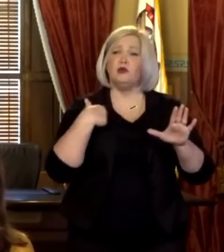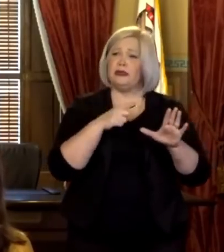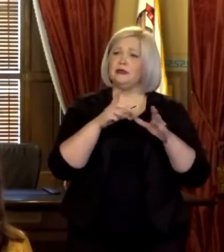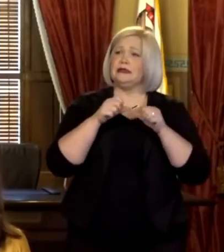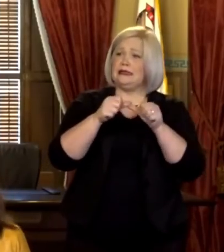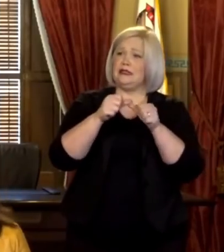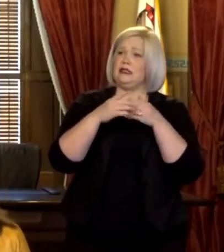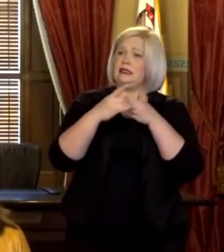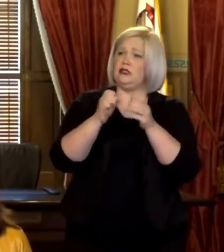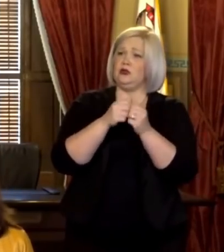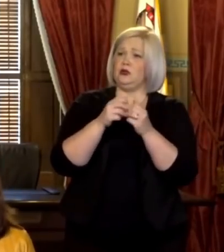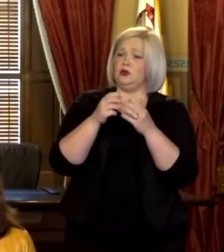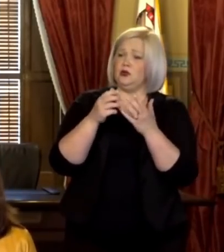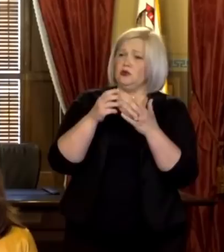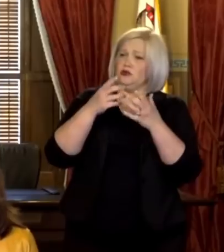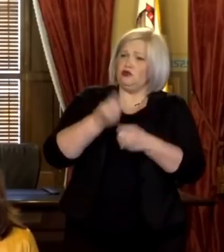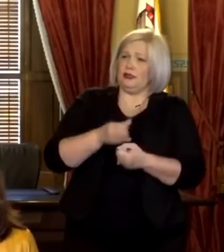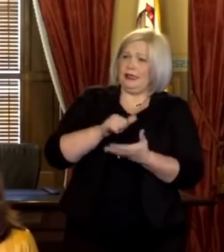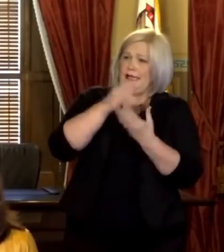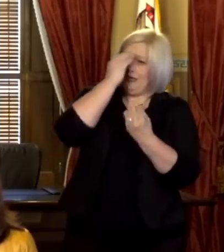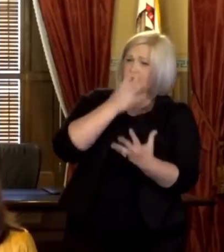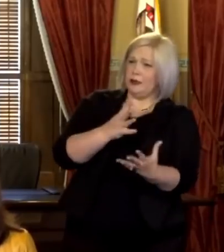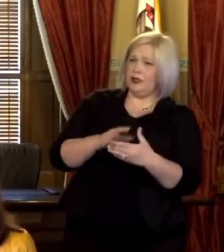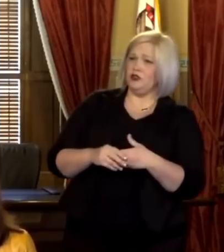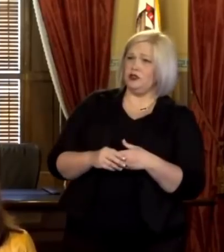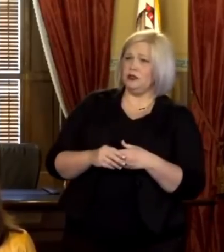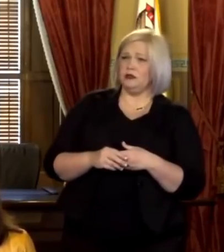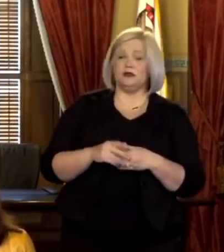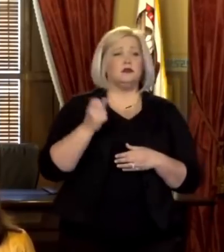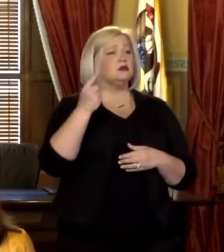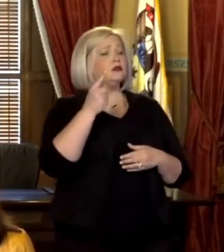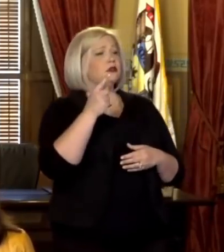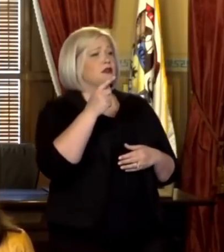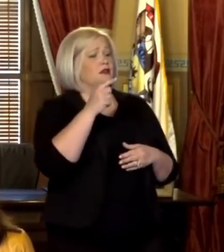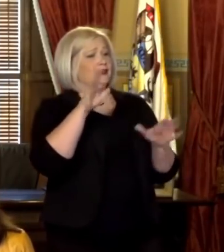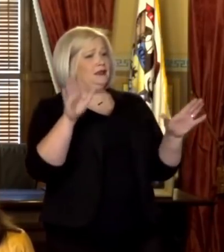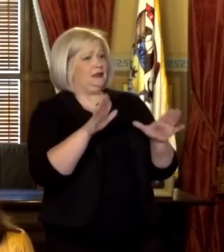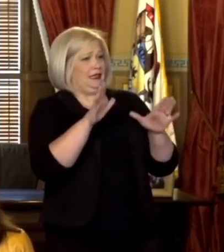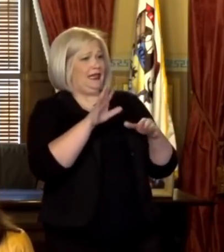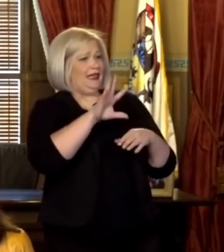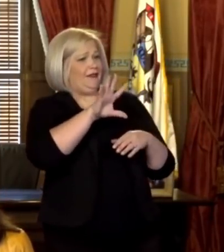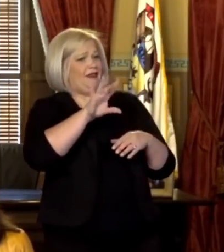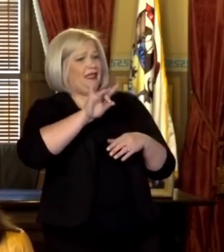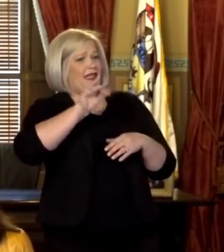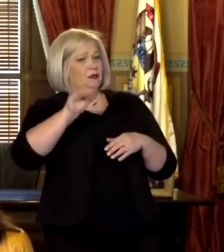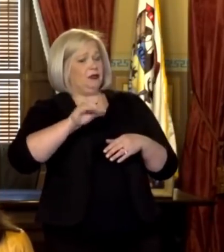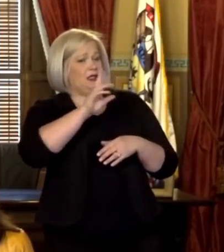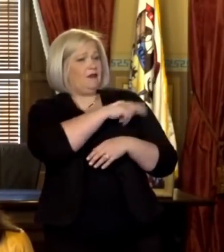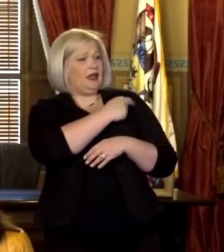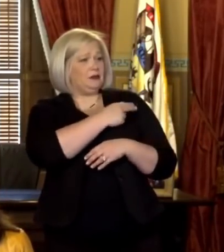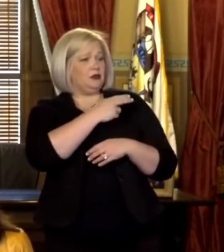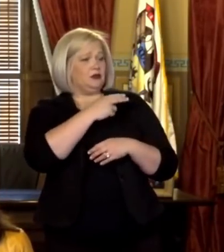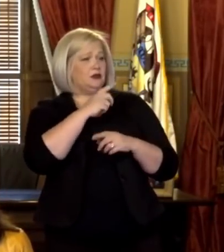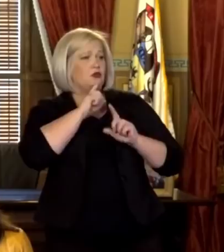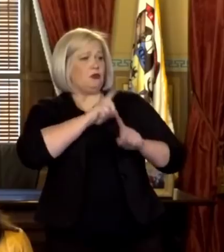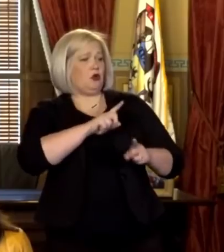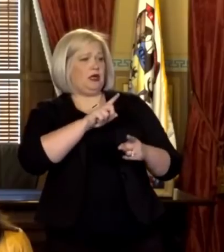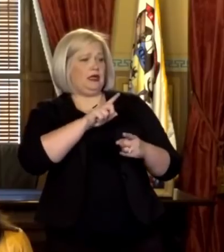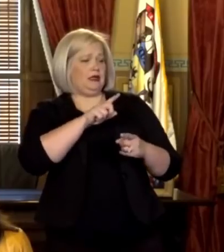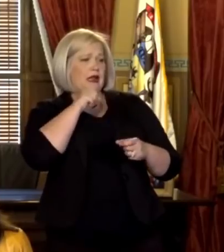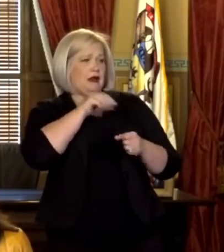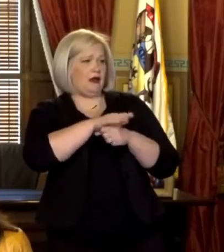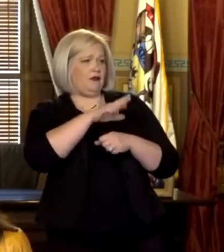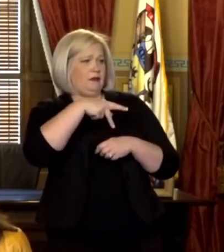front. That said, on Sunday, 58% of hospitals were reporting PPE, and that doesn't